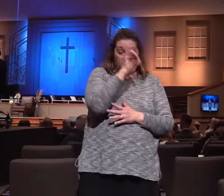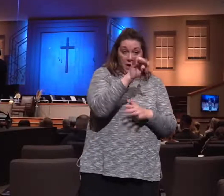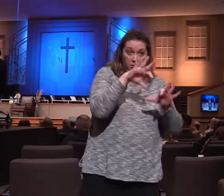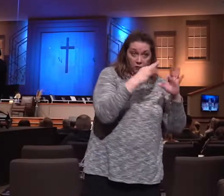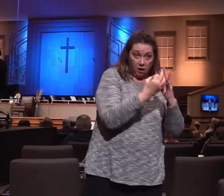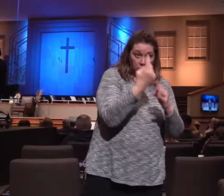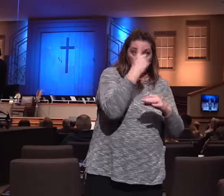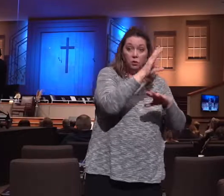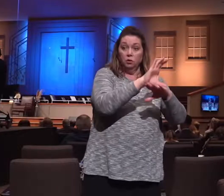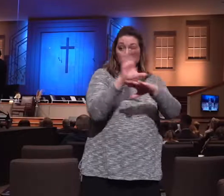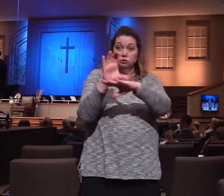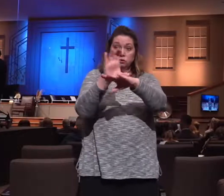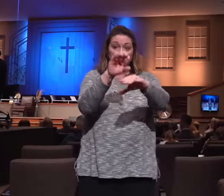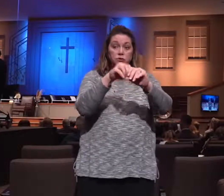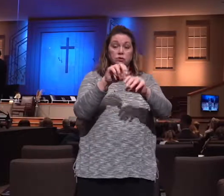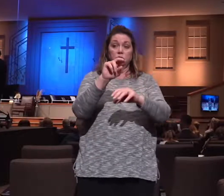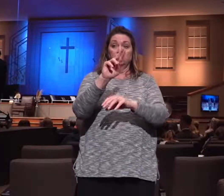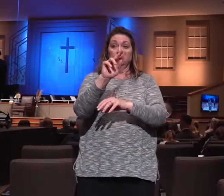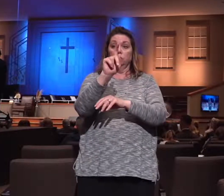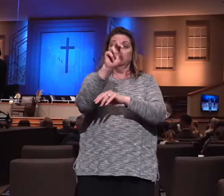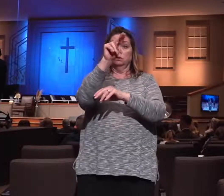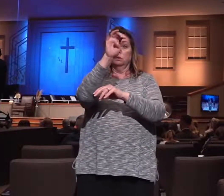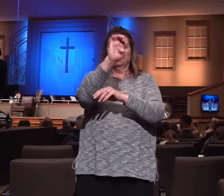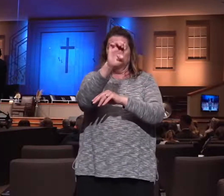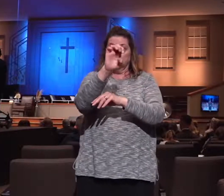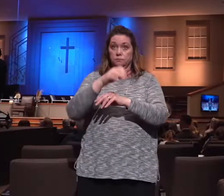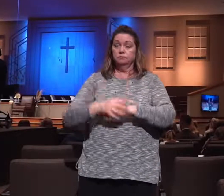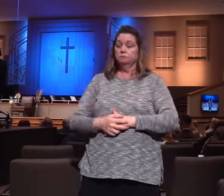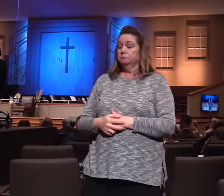there in Ukraine before we move along tonight.